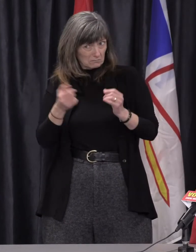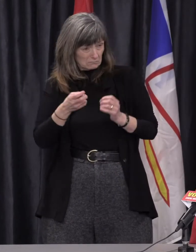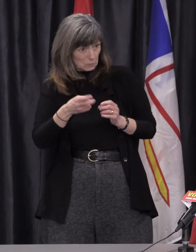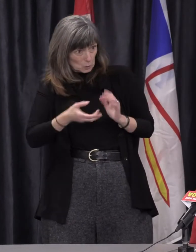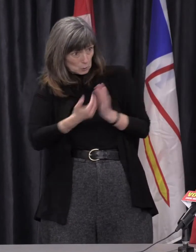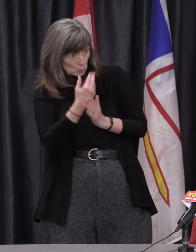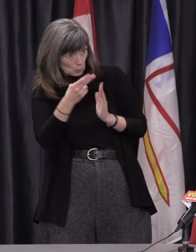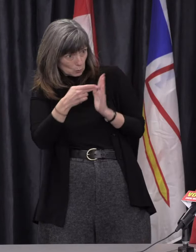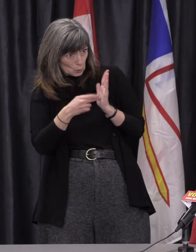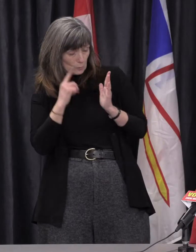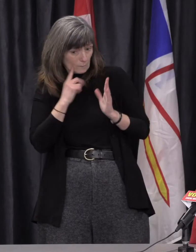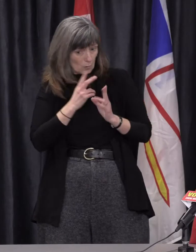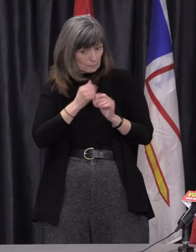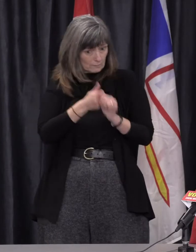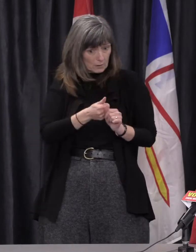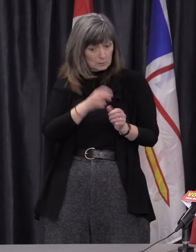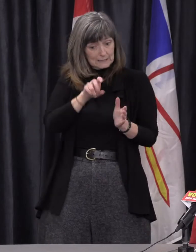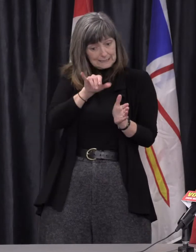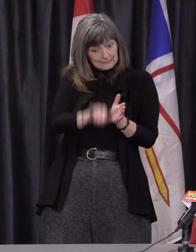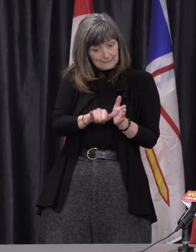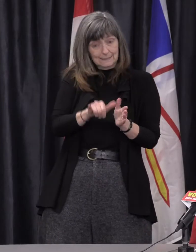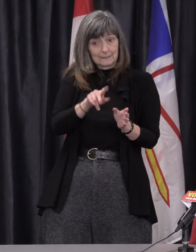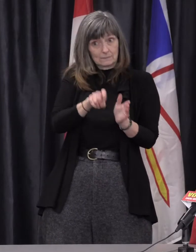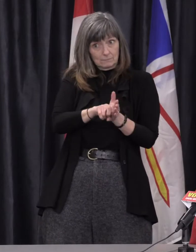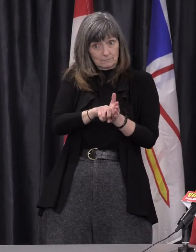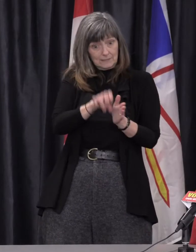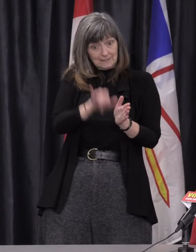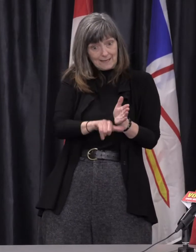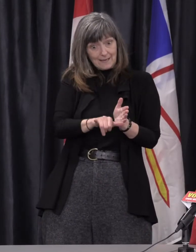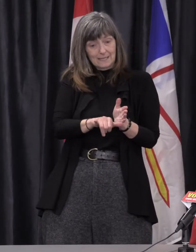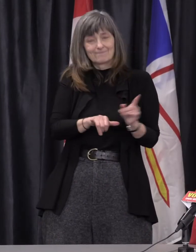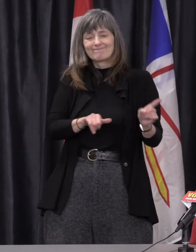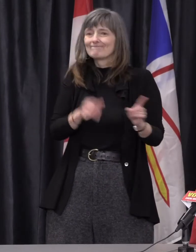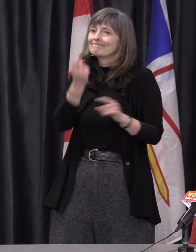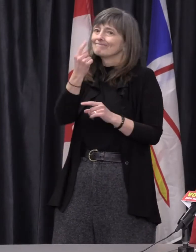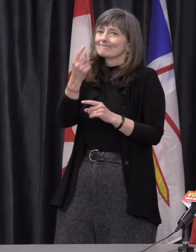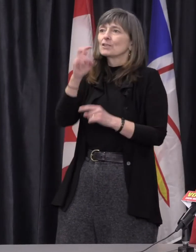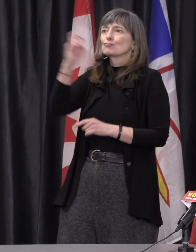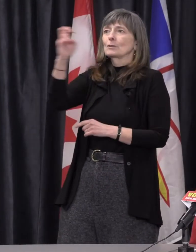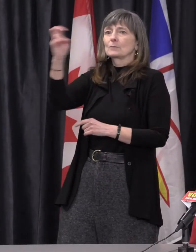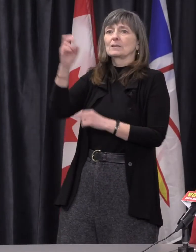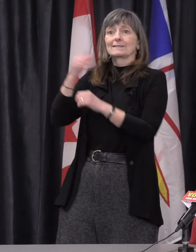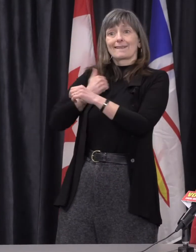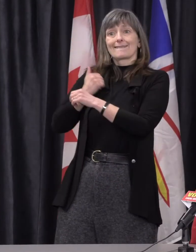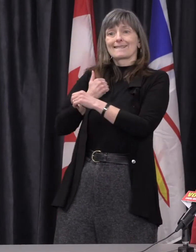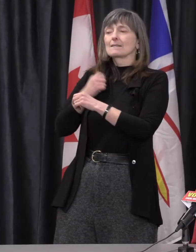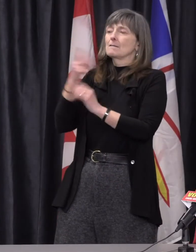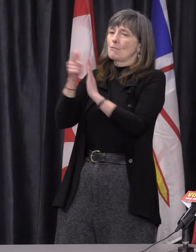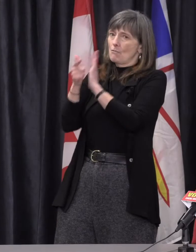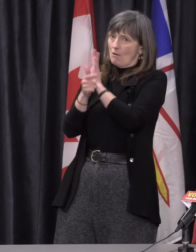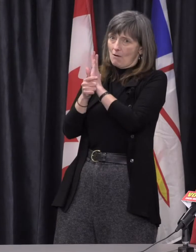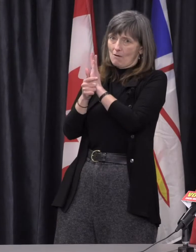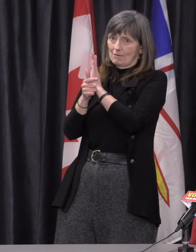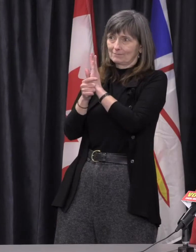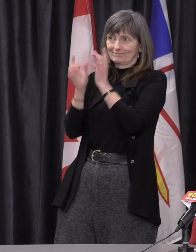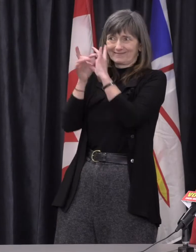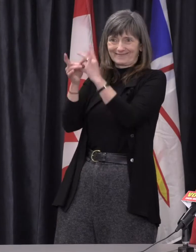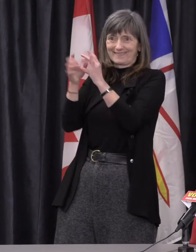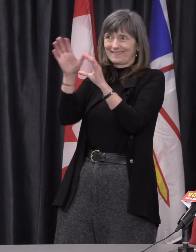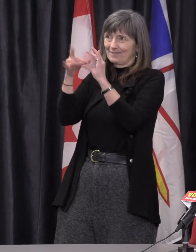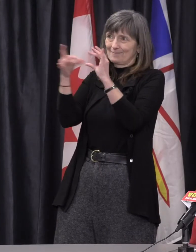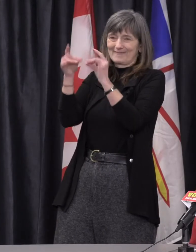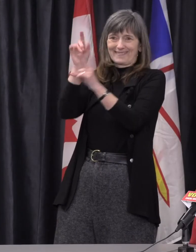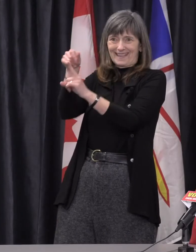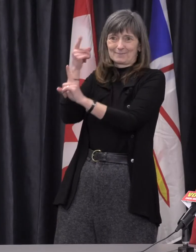we have to be in compliance with Transport Canada, so there are some laws in place about that, so I can't give you a definitive answer on that right